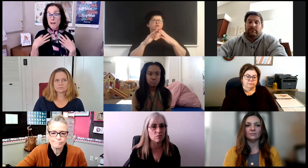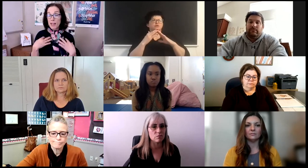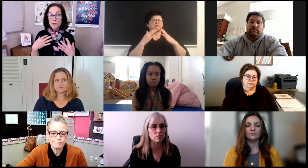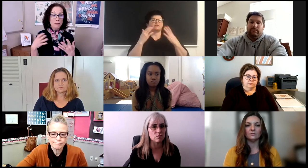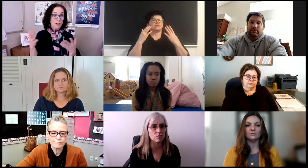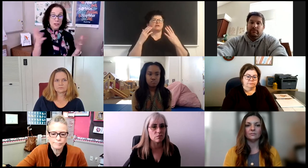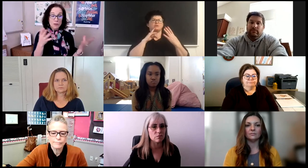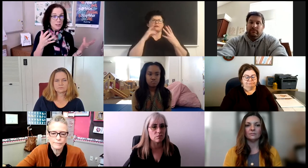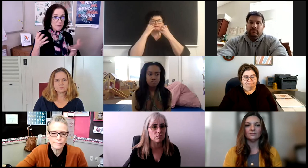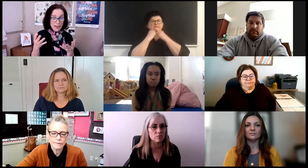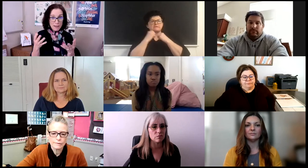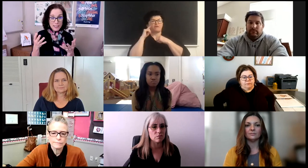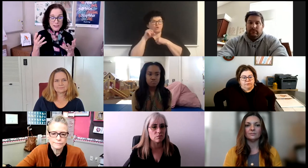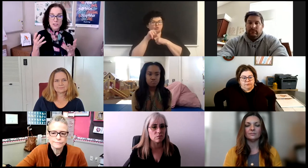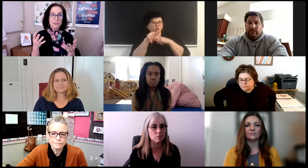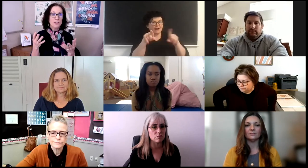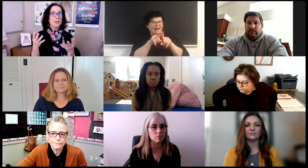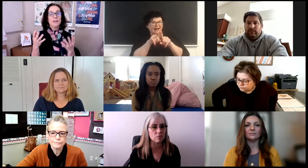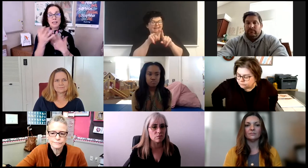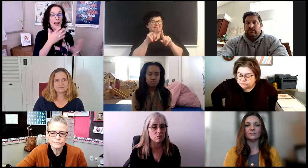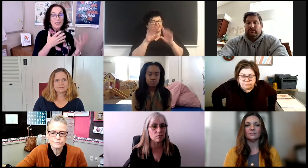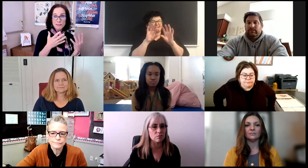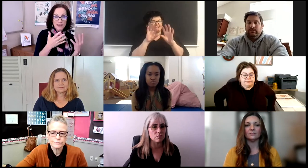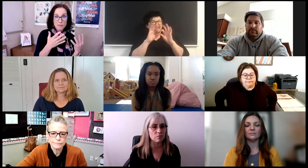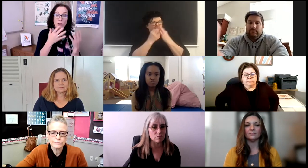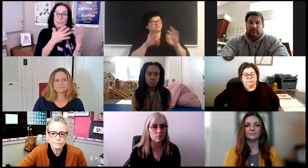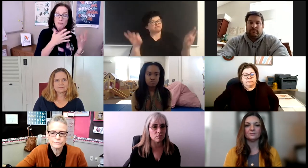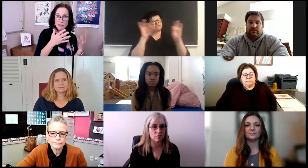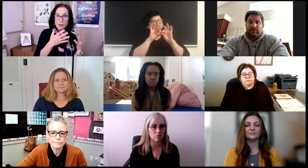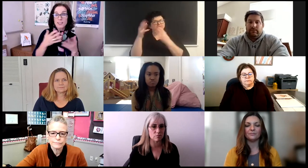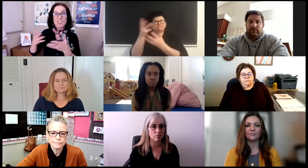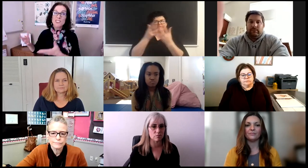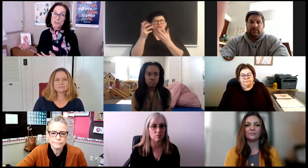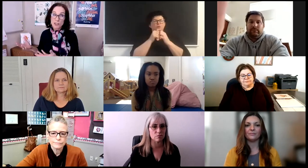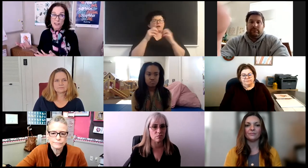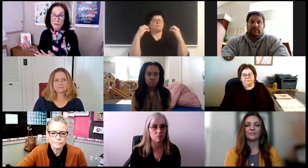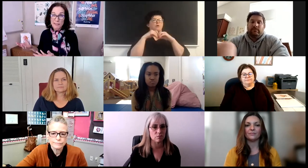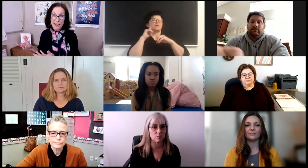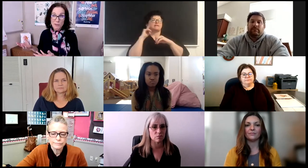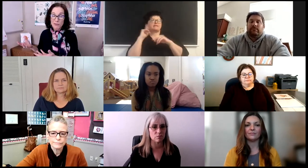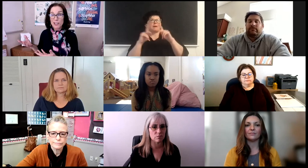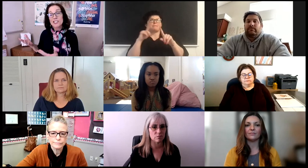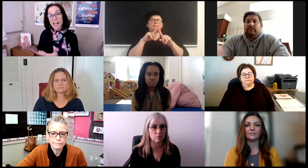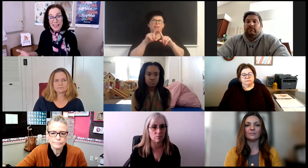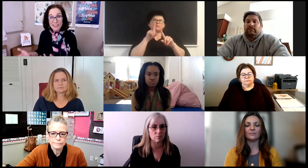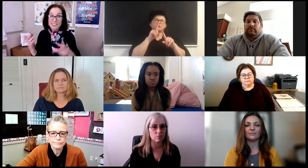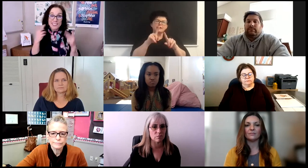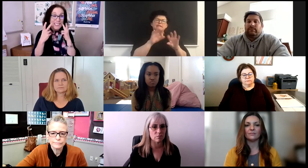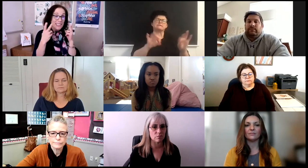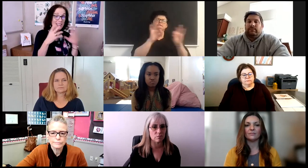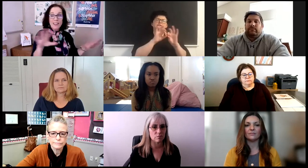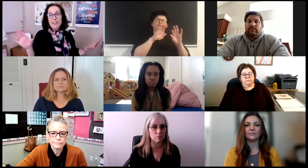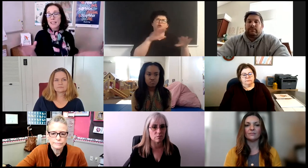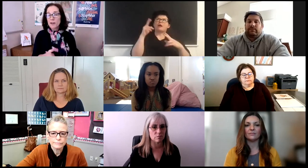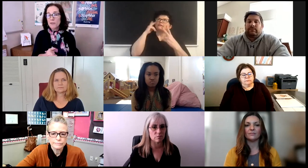It's valuable for you as families to interact with more deaf people. It's also incredibly valuable for your child to